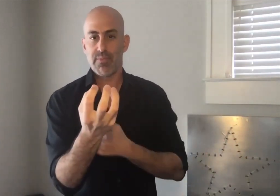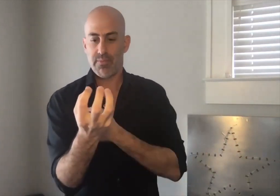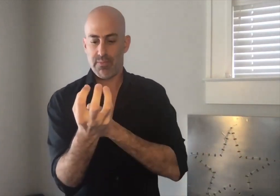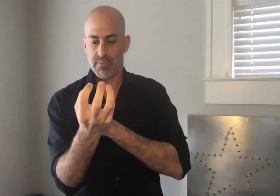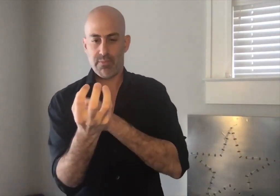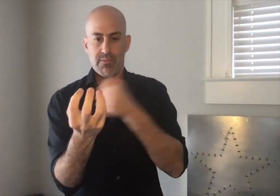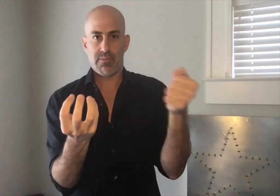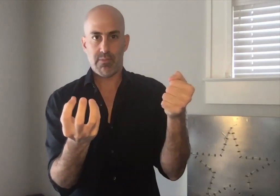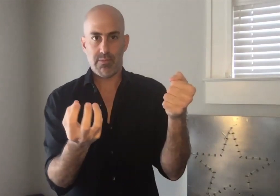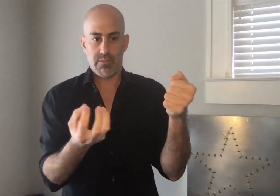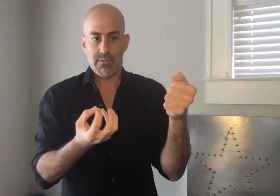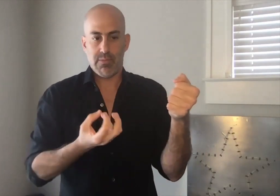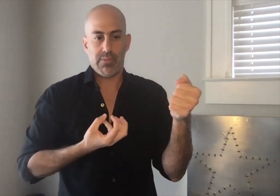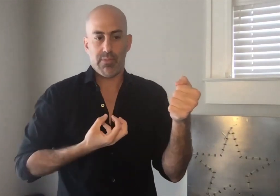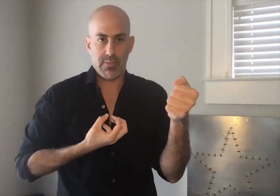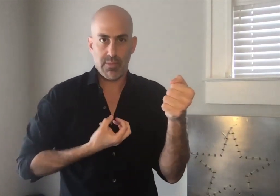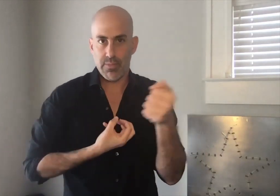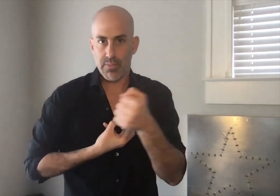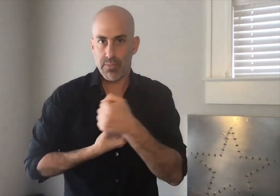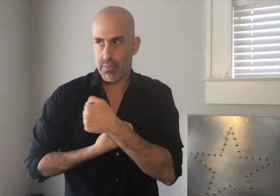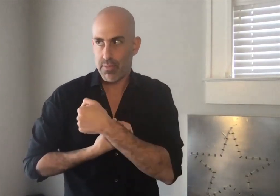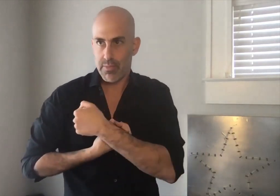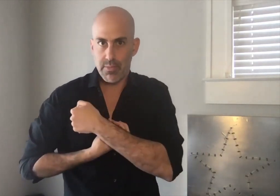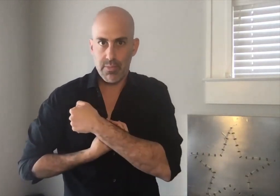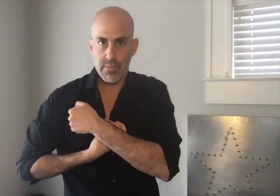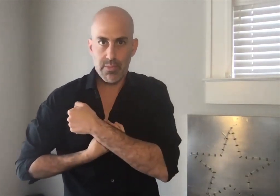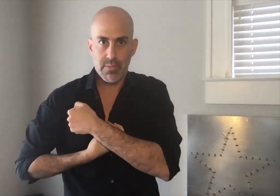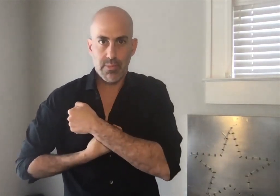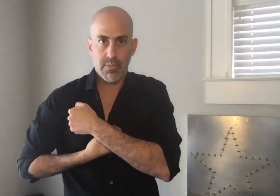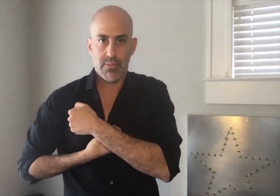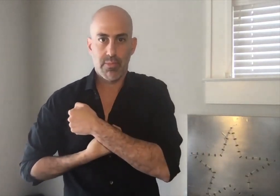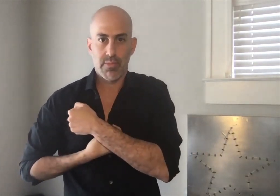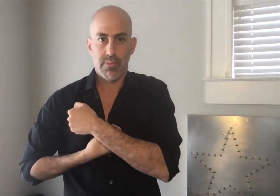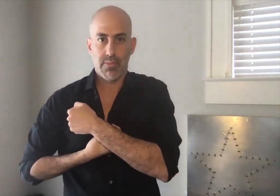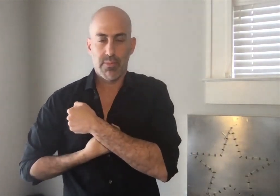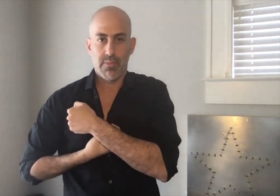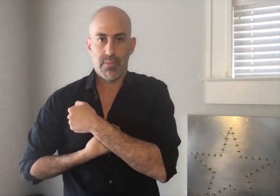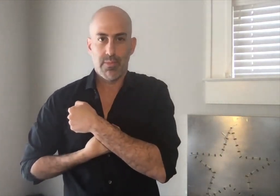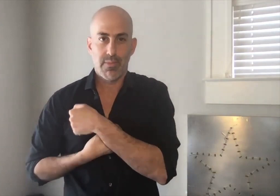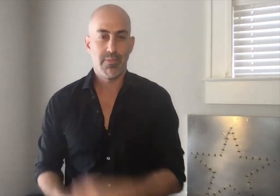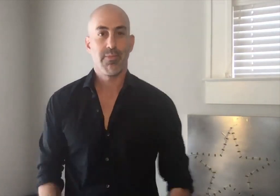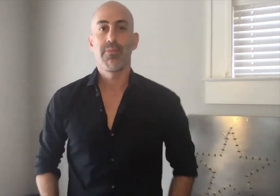raw heart back where it goes.